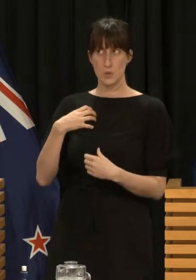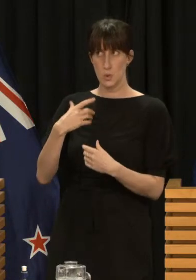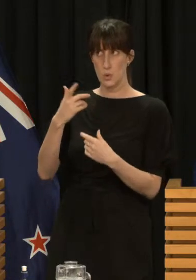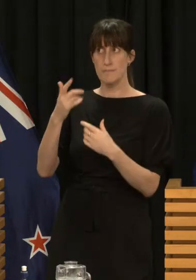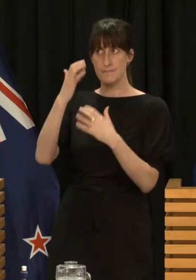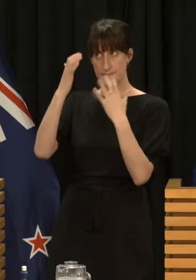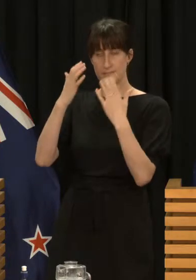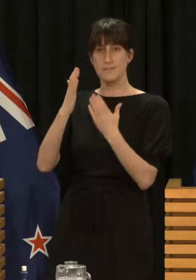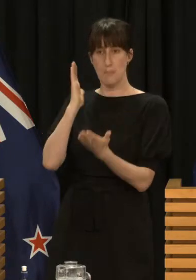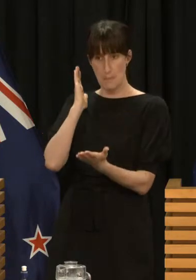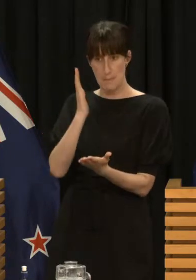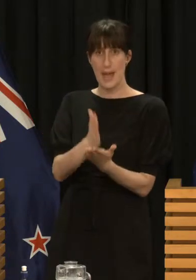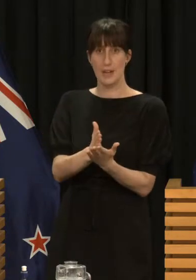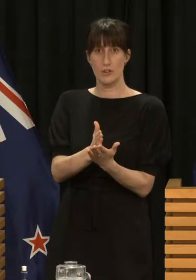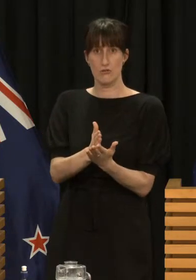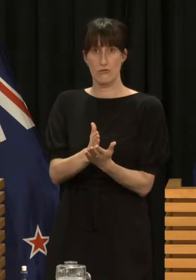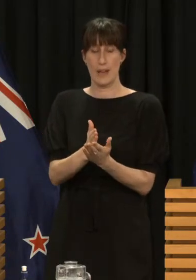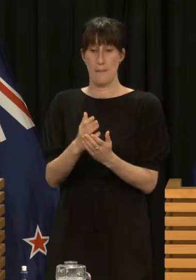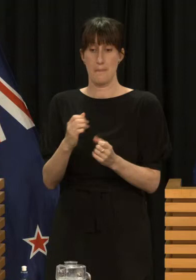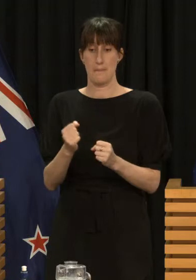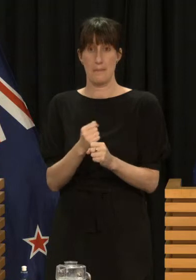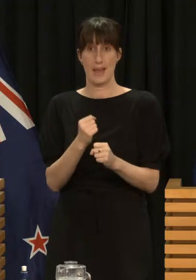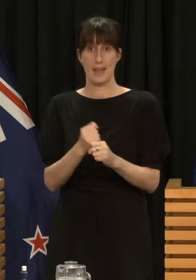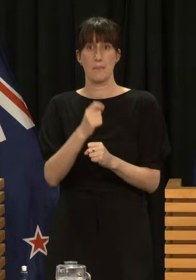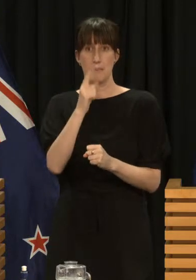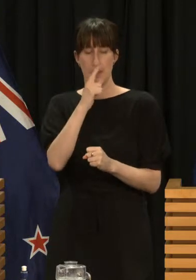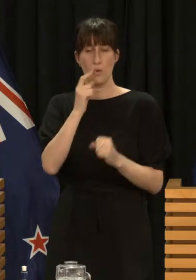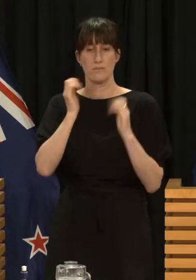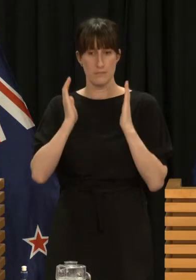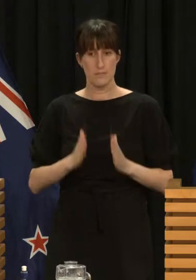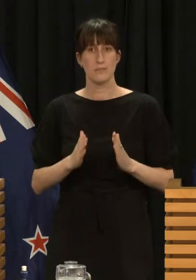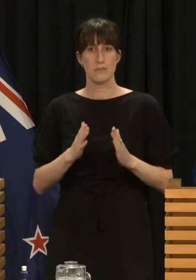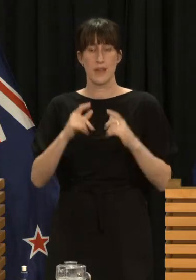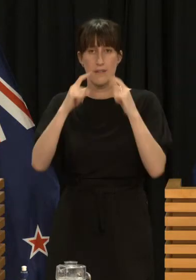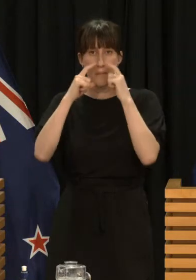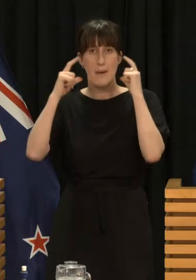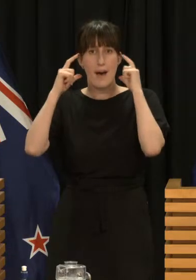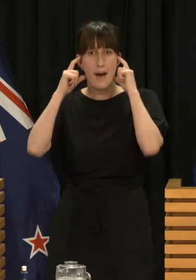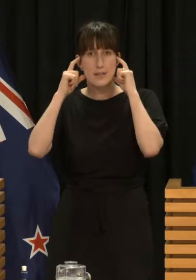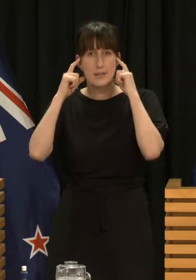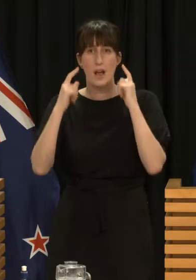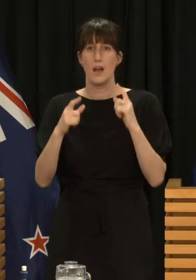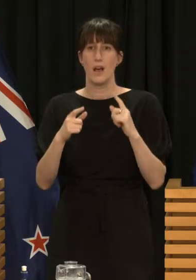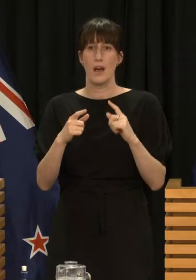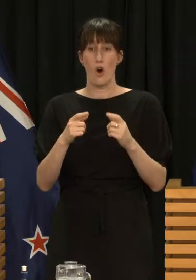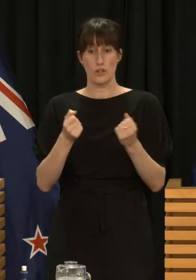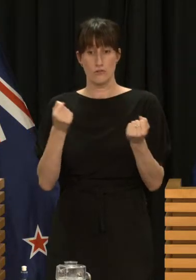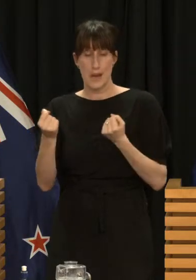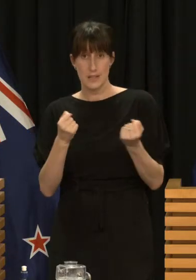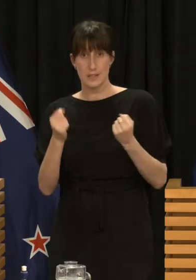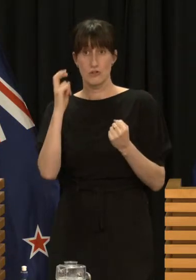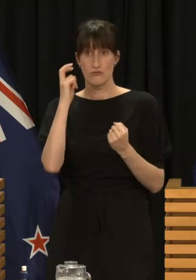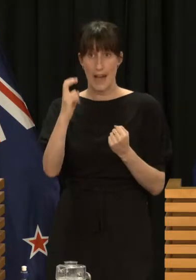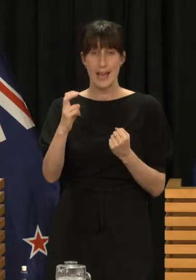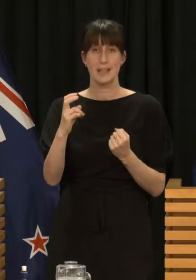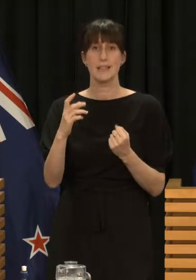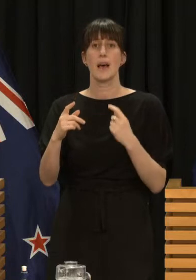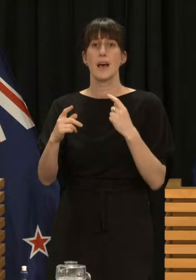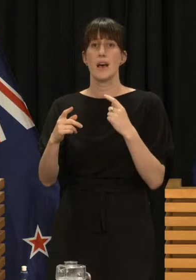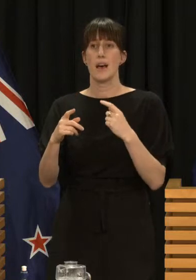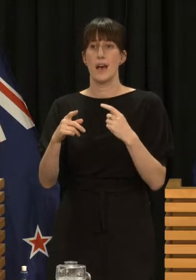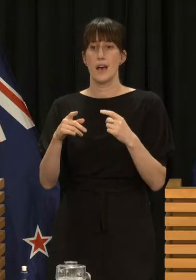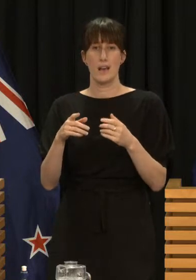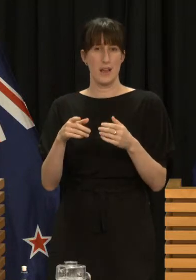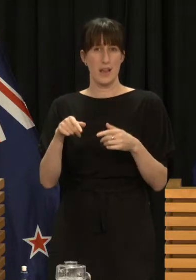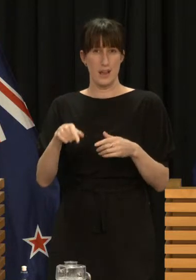This will include the wearing of masks on all passenger aircraft that travel domestically within New Zealand. I also